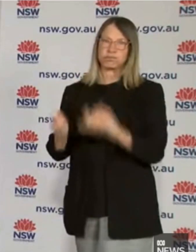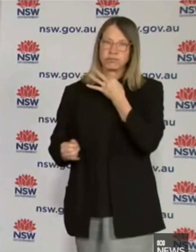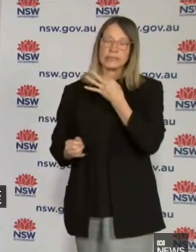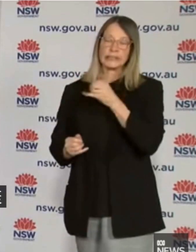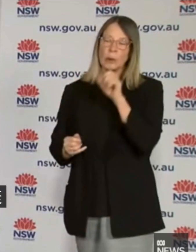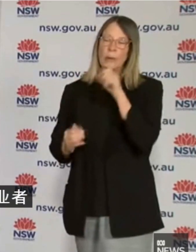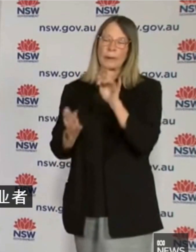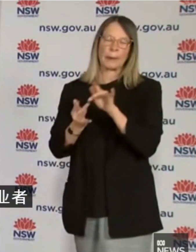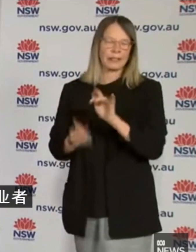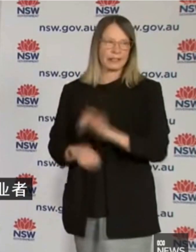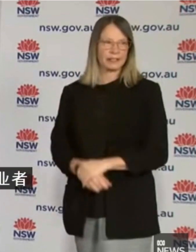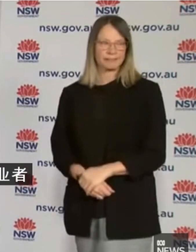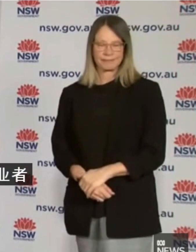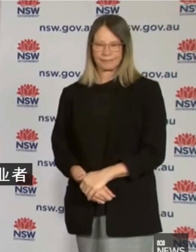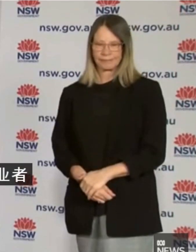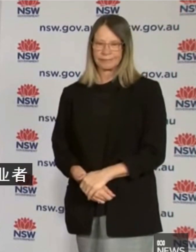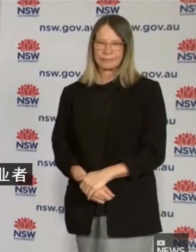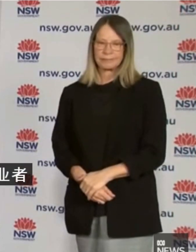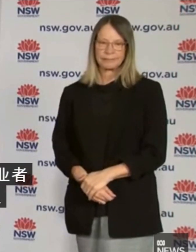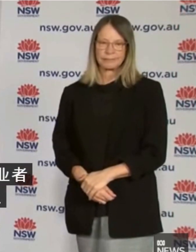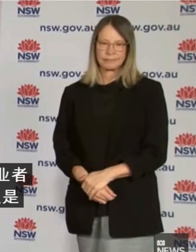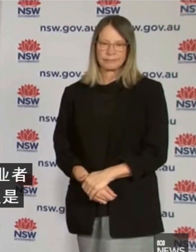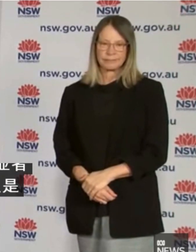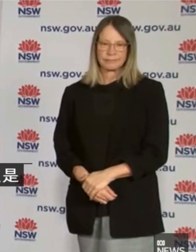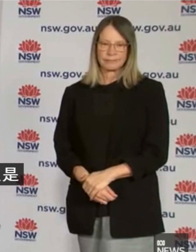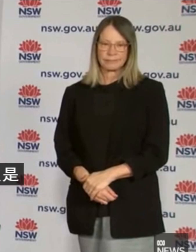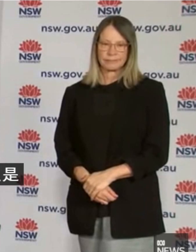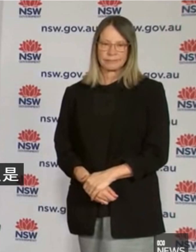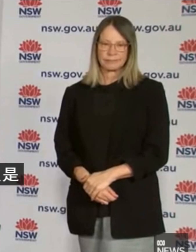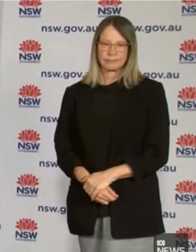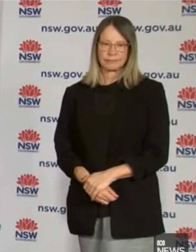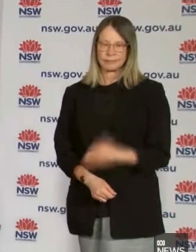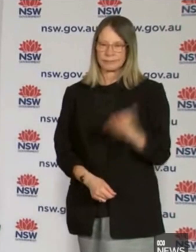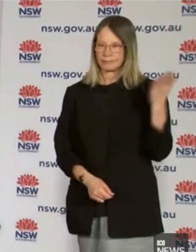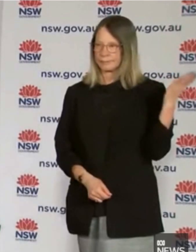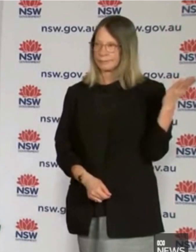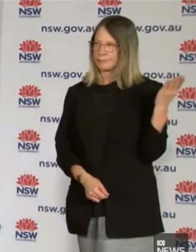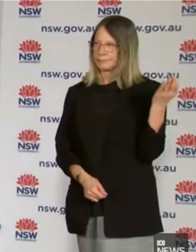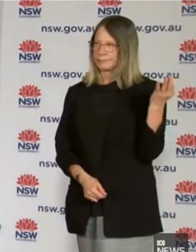The Australian Health Practitioner Regulation Agency, that's obviously just a question for the minister.